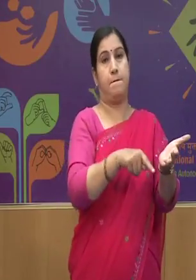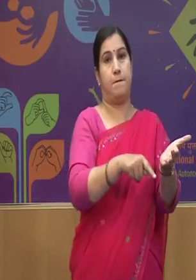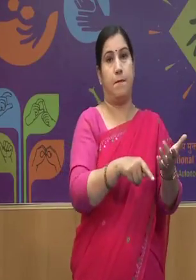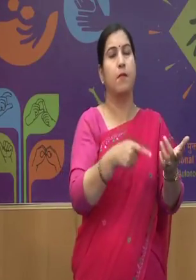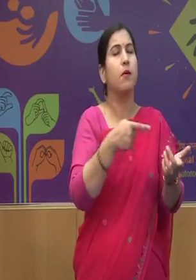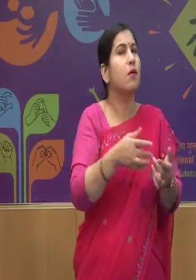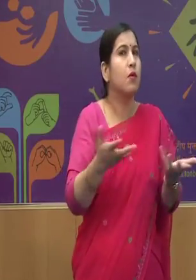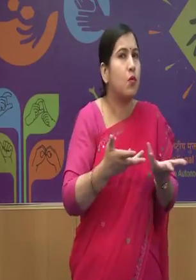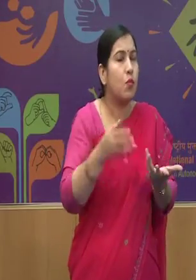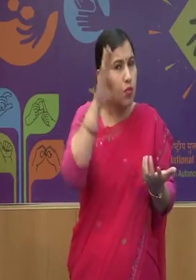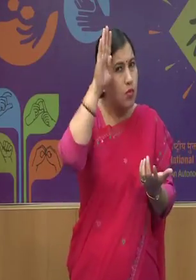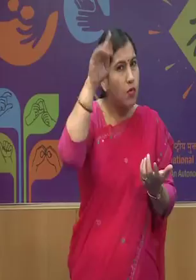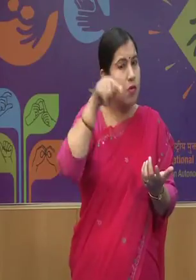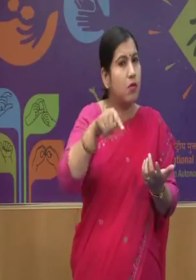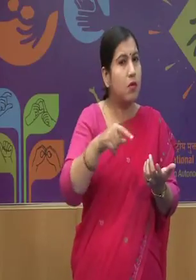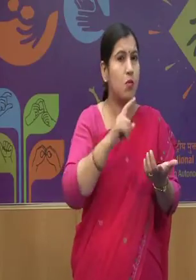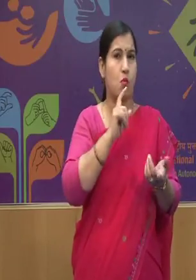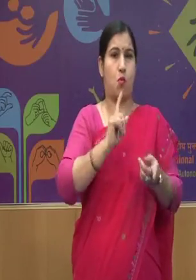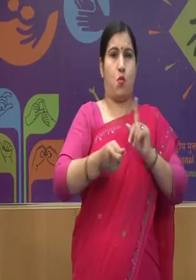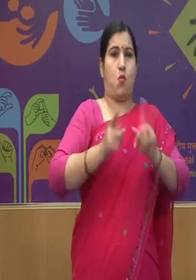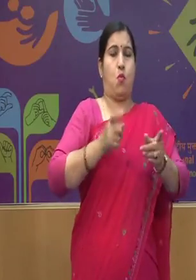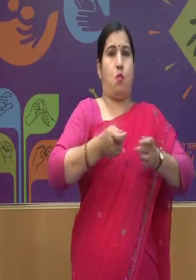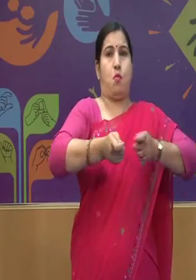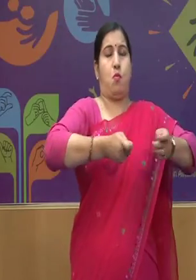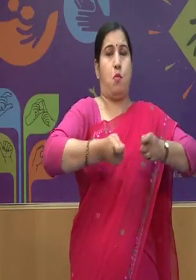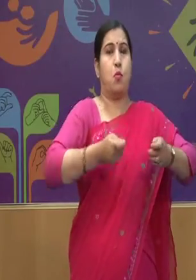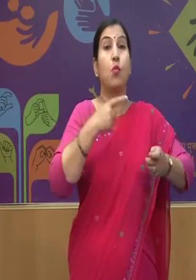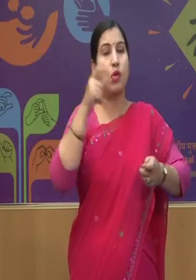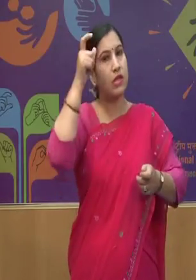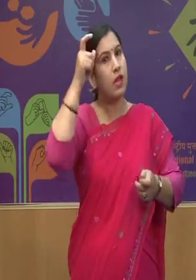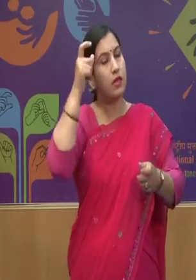Ottoman Empire ruled by Turkey.